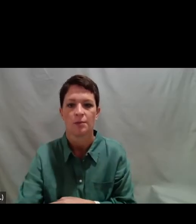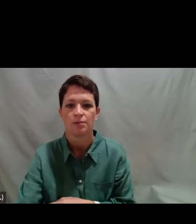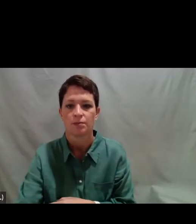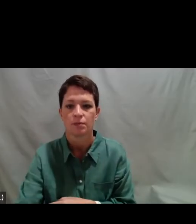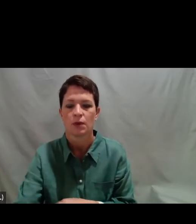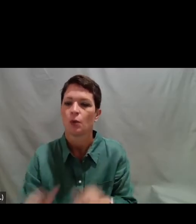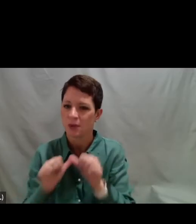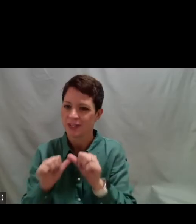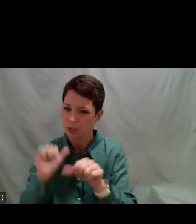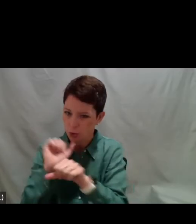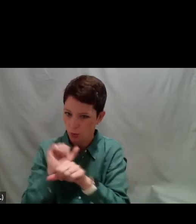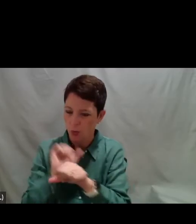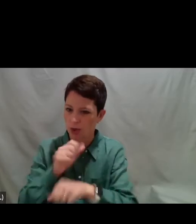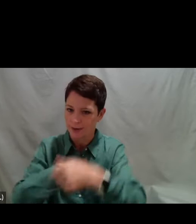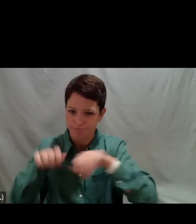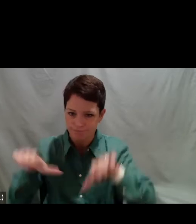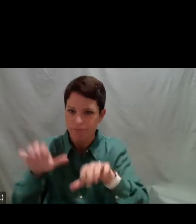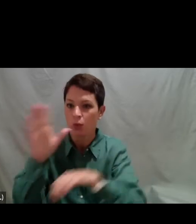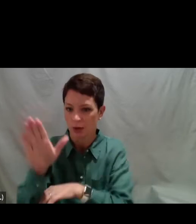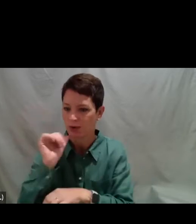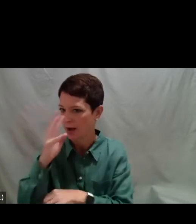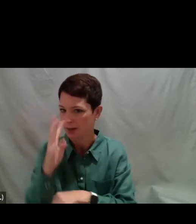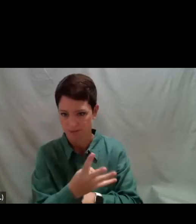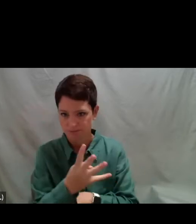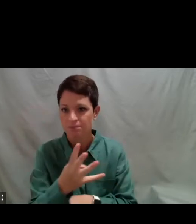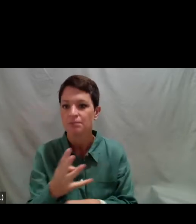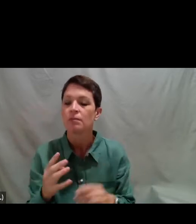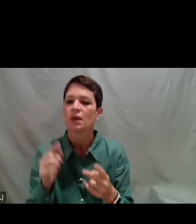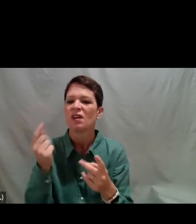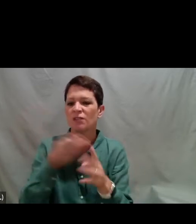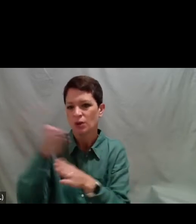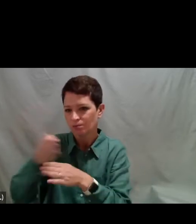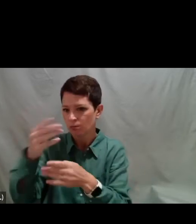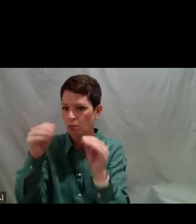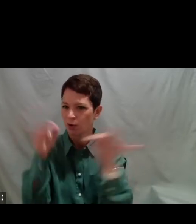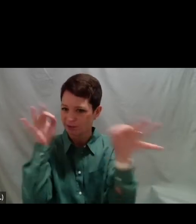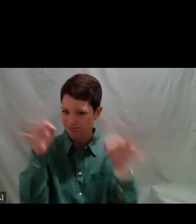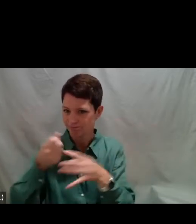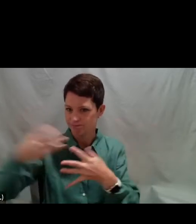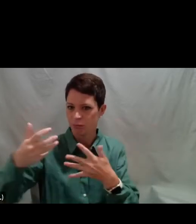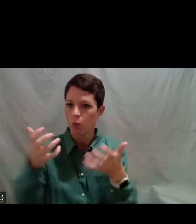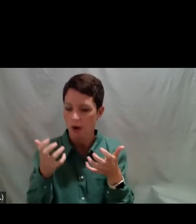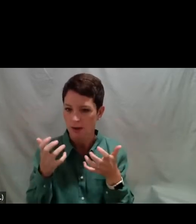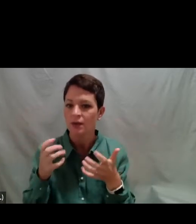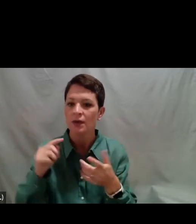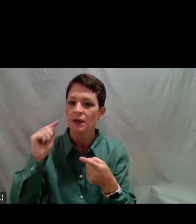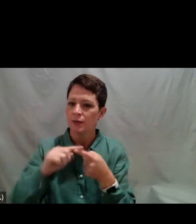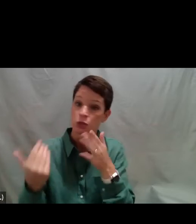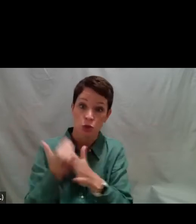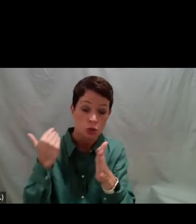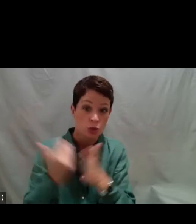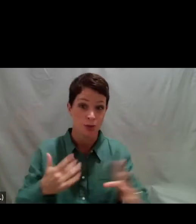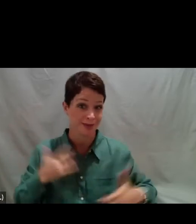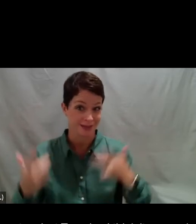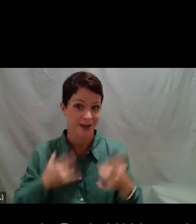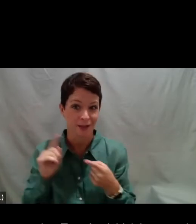at. A couple of the other areas that I want to share, and this one is brand new, very exciting. We